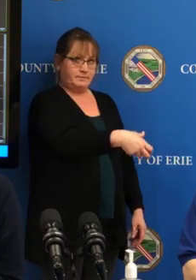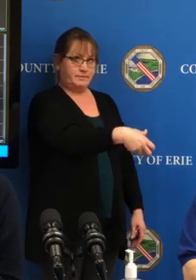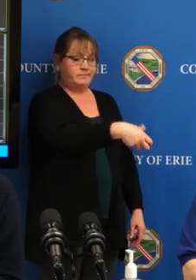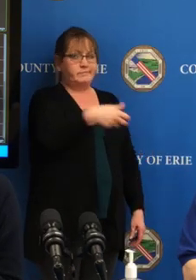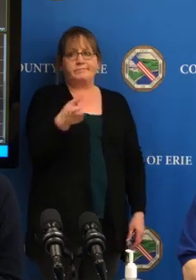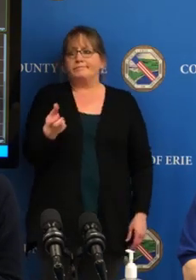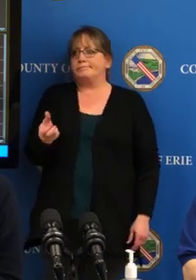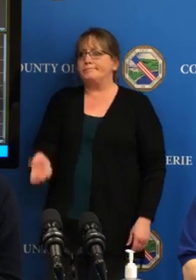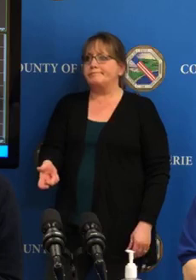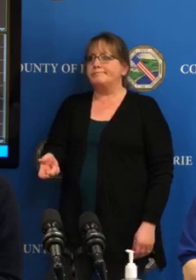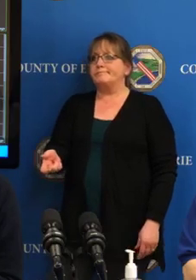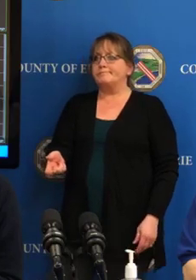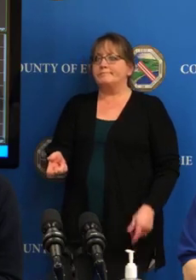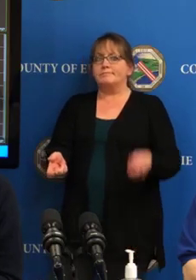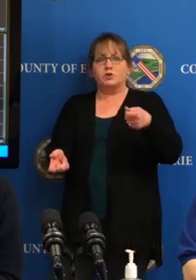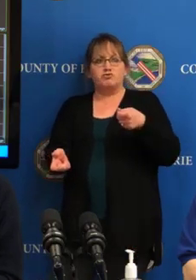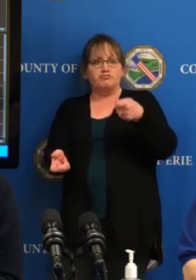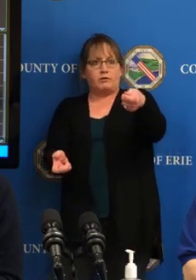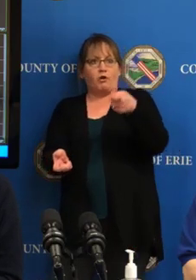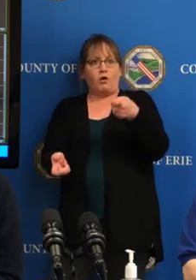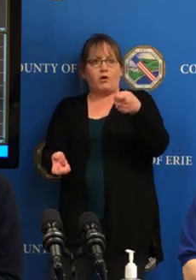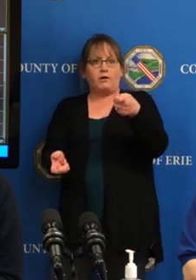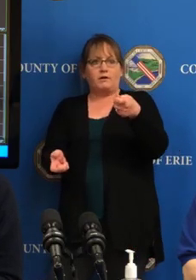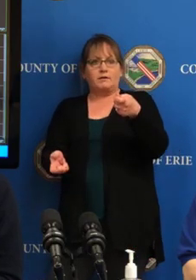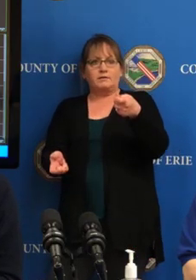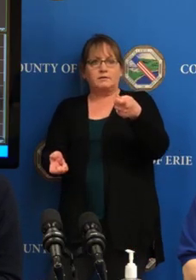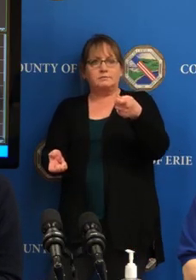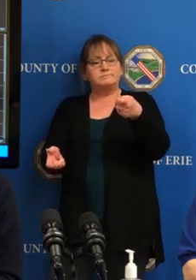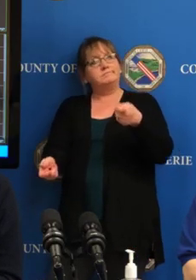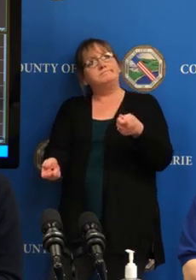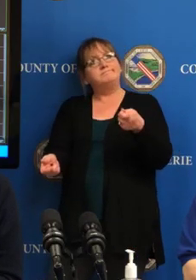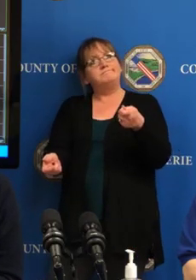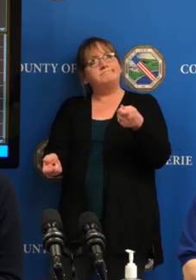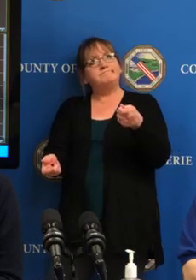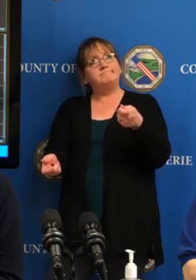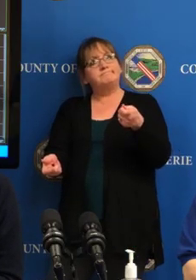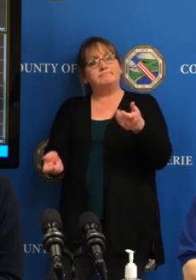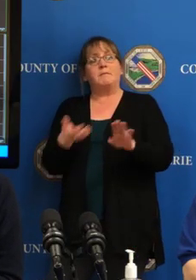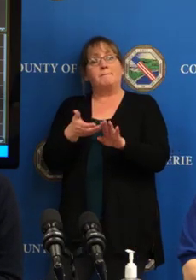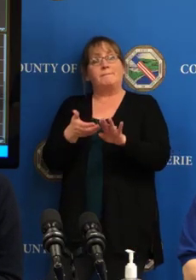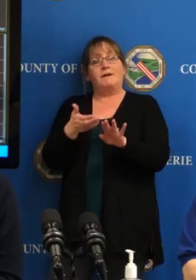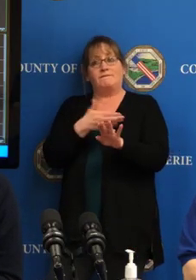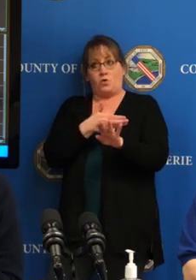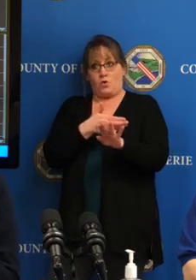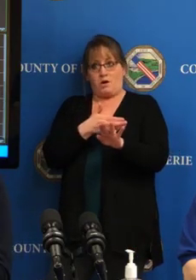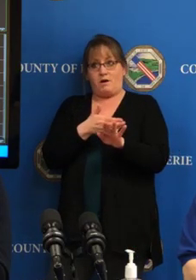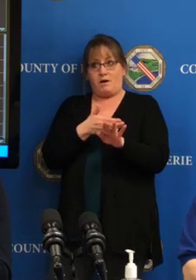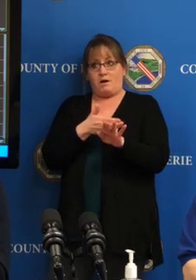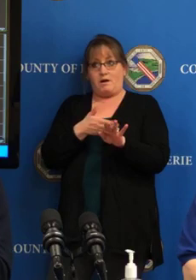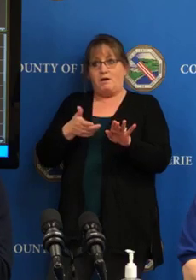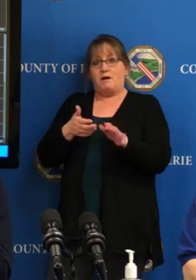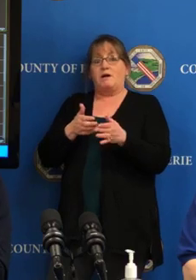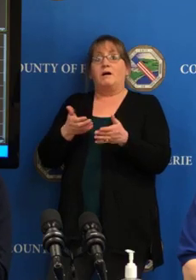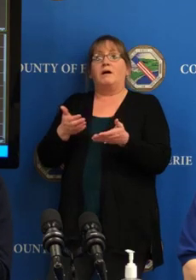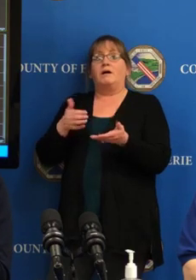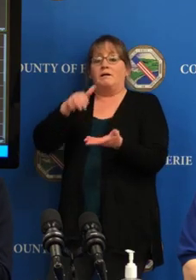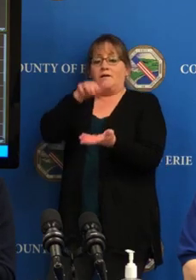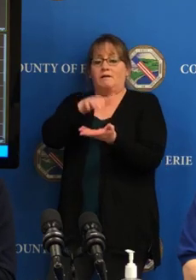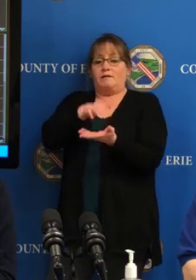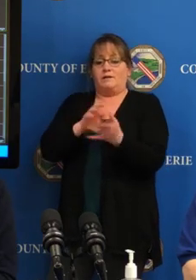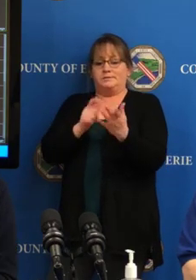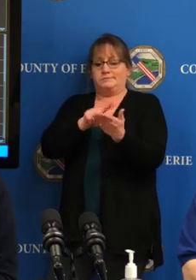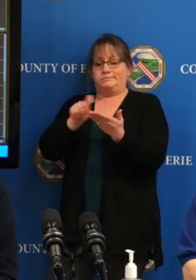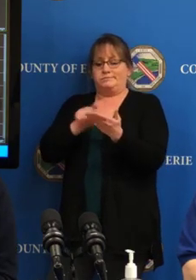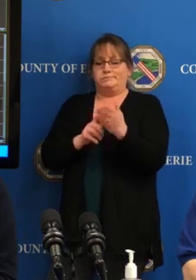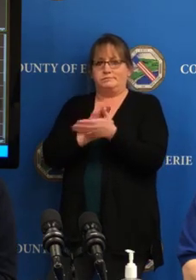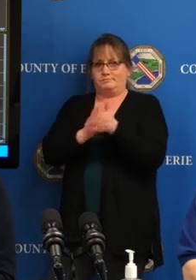pump, put my credit card in, used the pump, and then before I did anything else, I re-sanitized my hands right